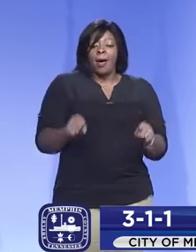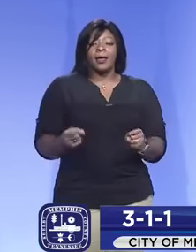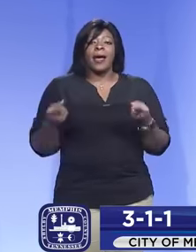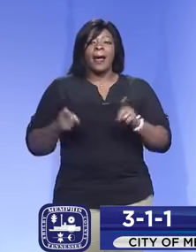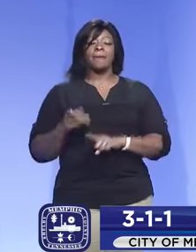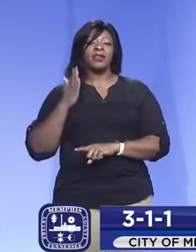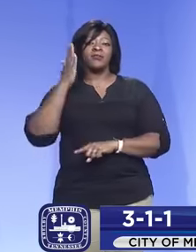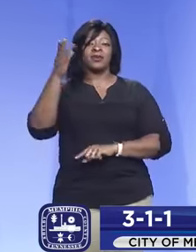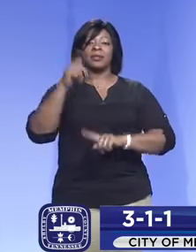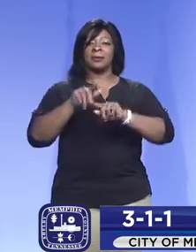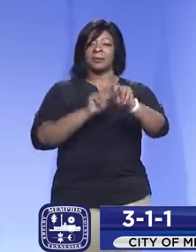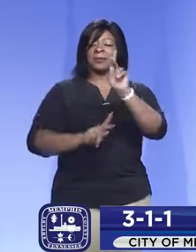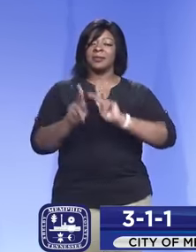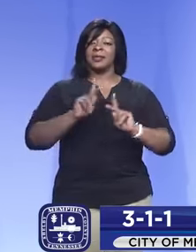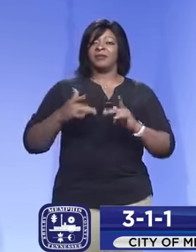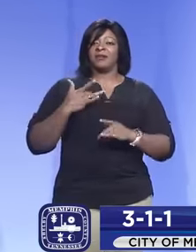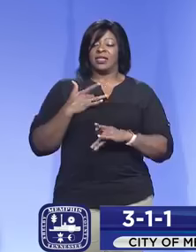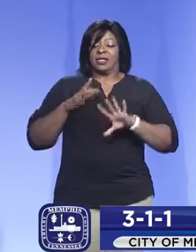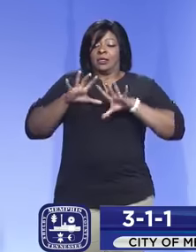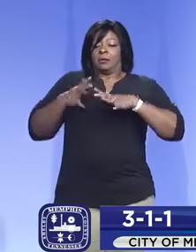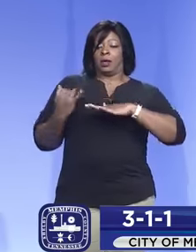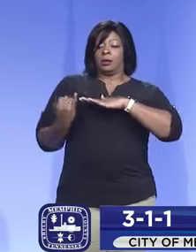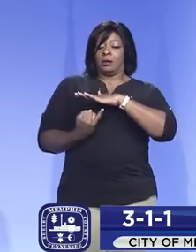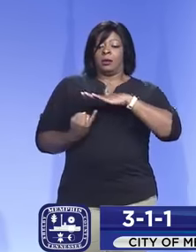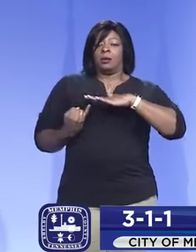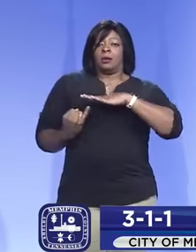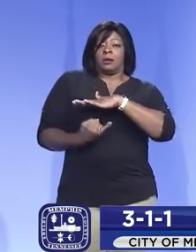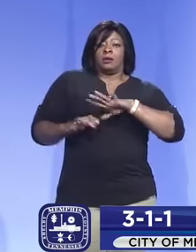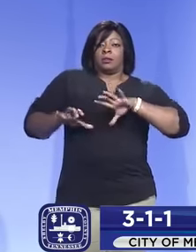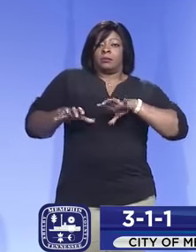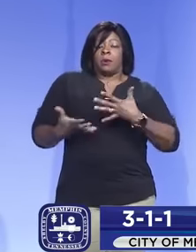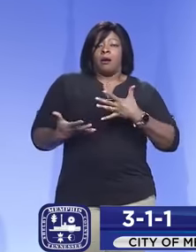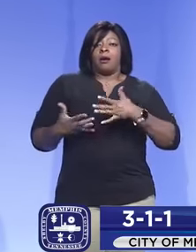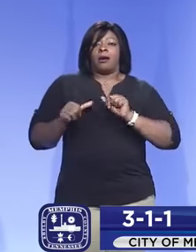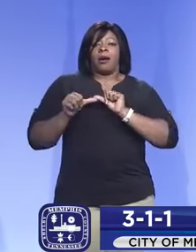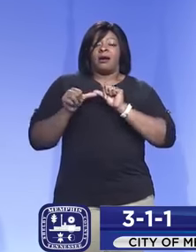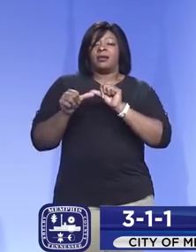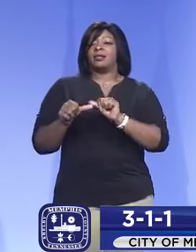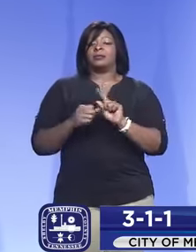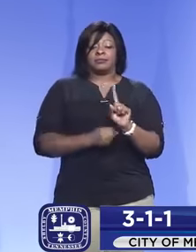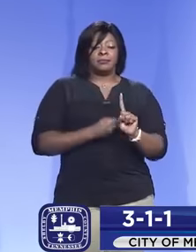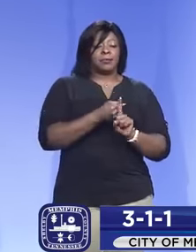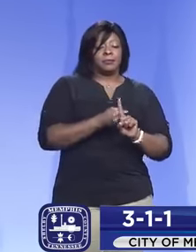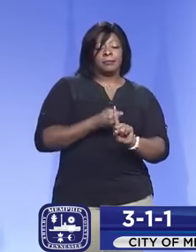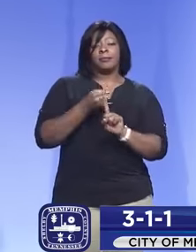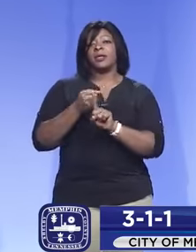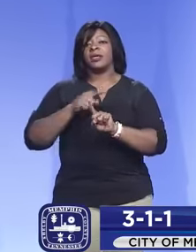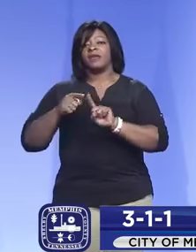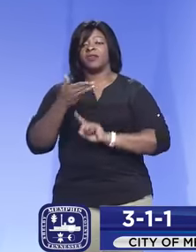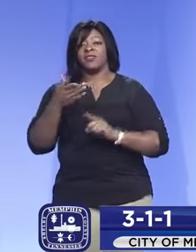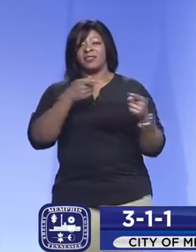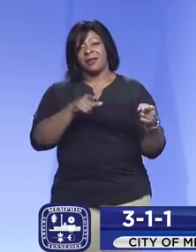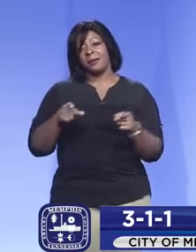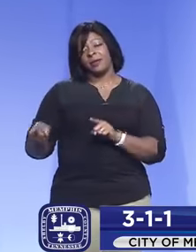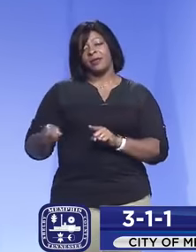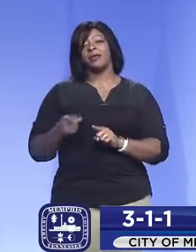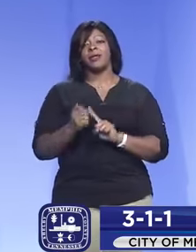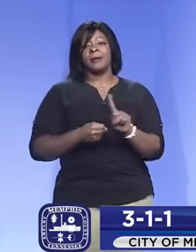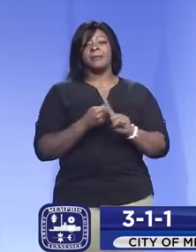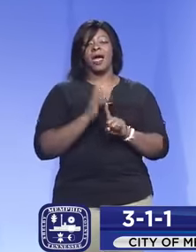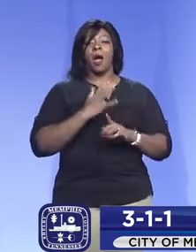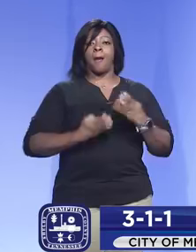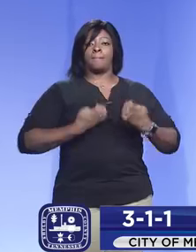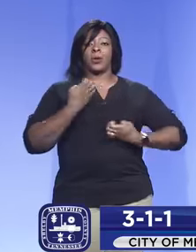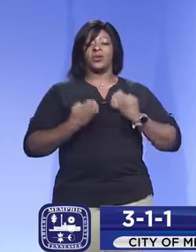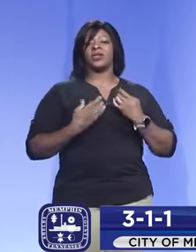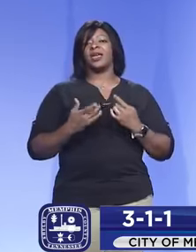happen to people being confined in smaller spaces, has impacted a lot of things that impact our emotional